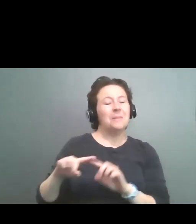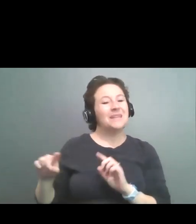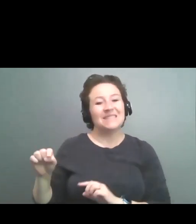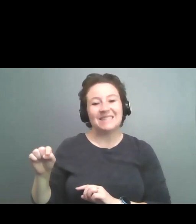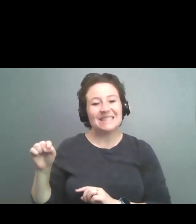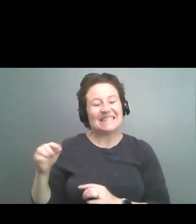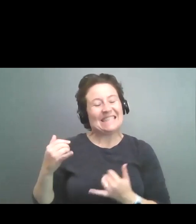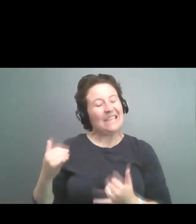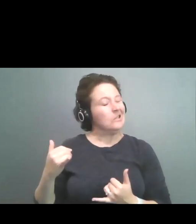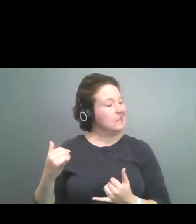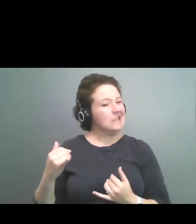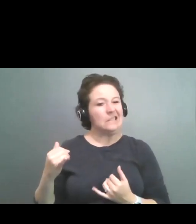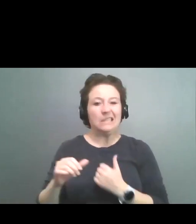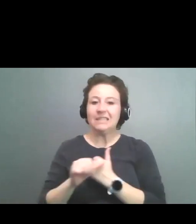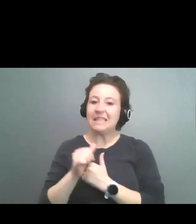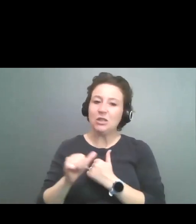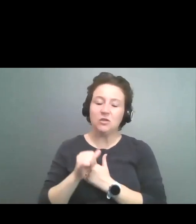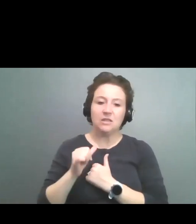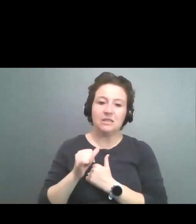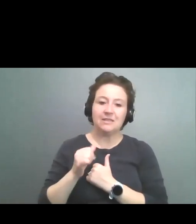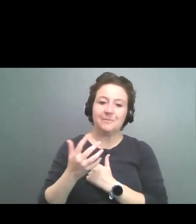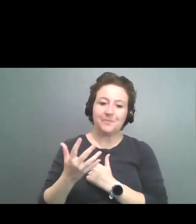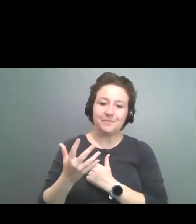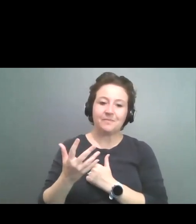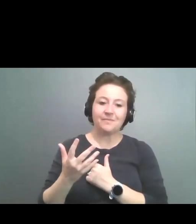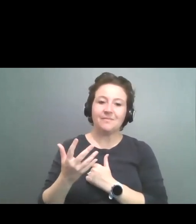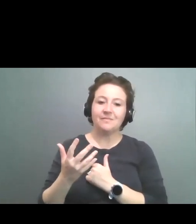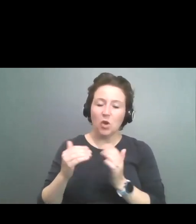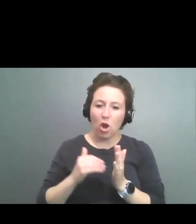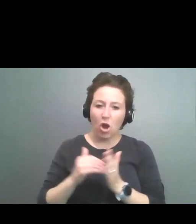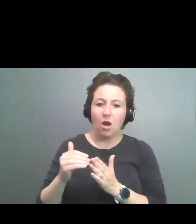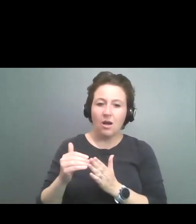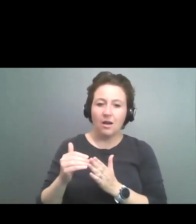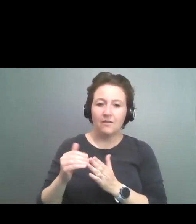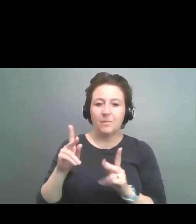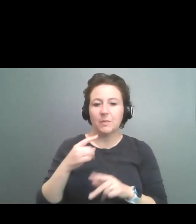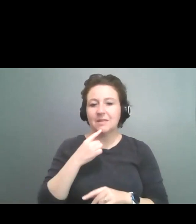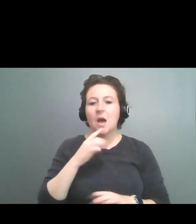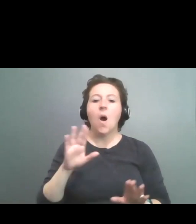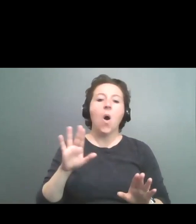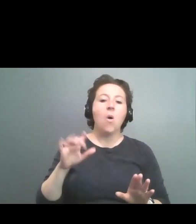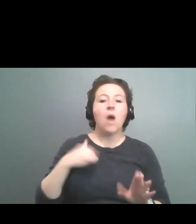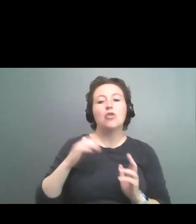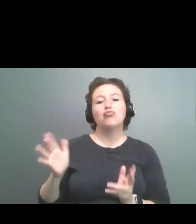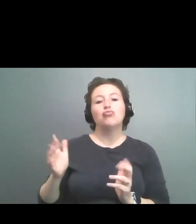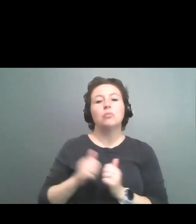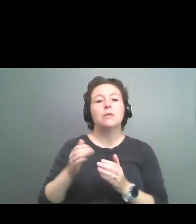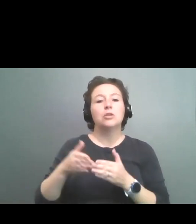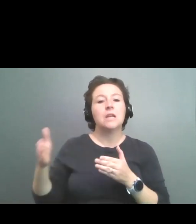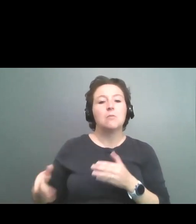good time to do that. And oftentimes they use the excuse, well, I like visiting with my